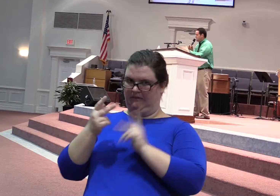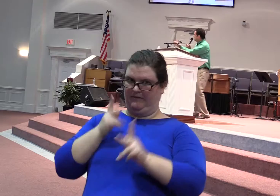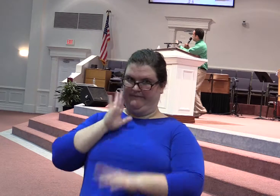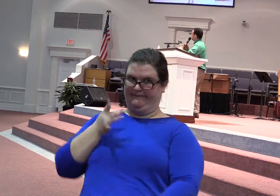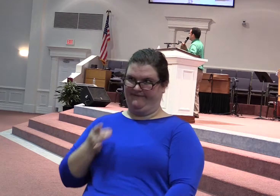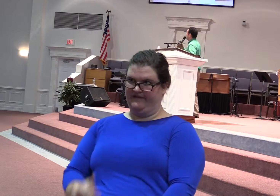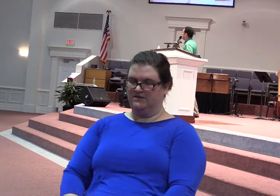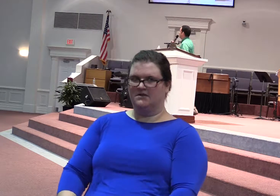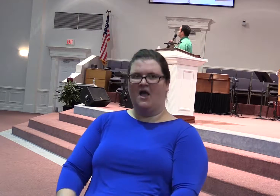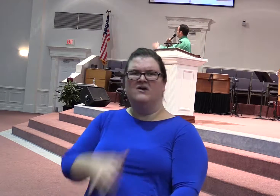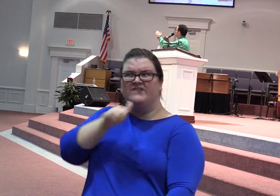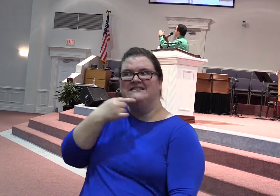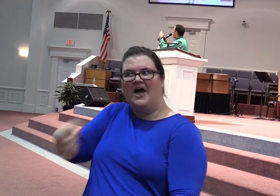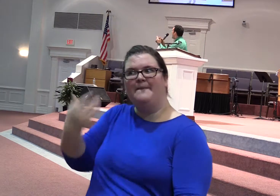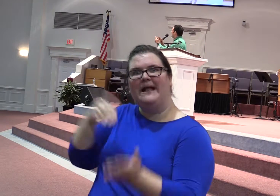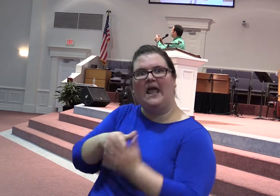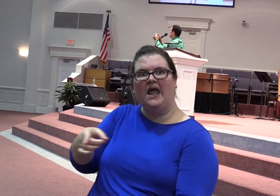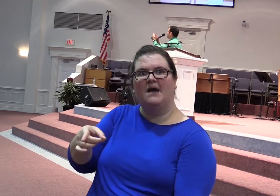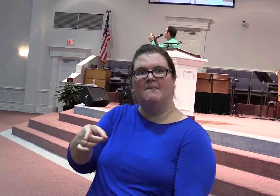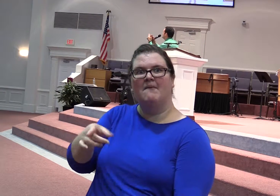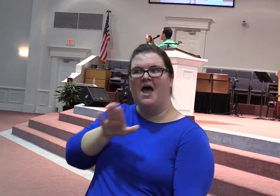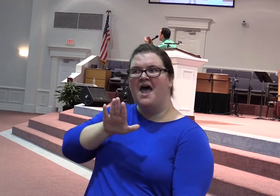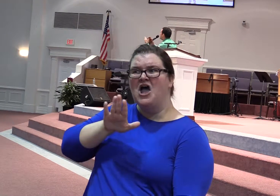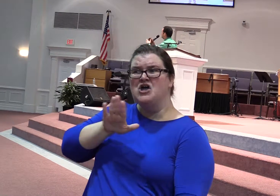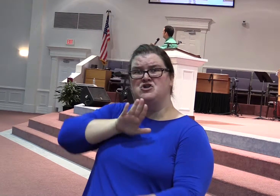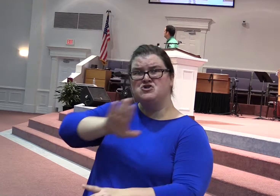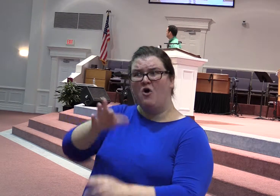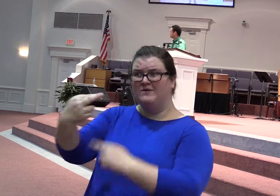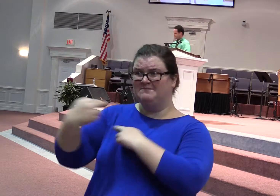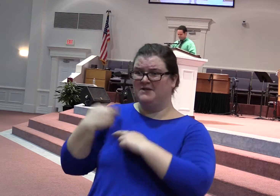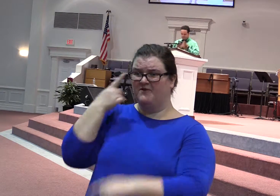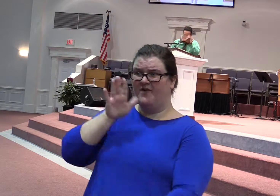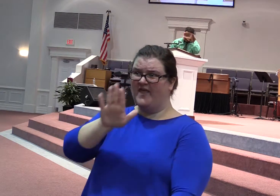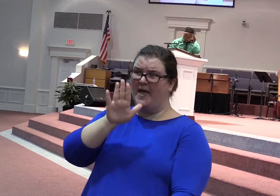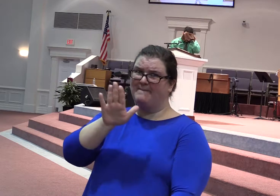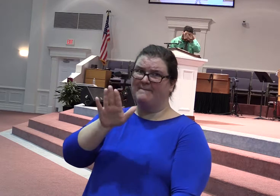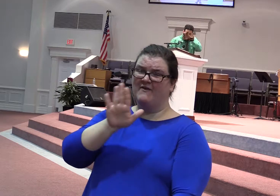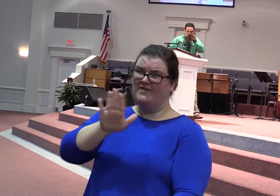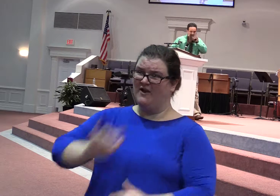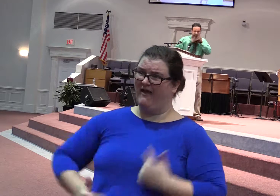Well, if you're not telling them again, their blood is going to be in your head.